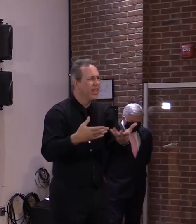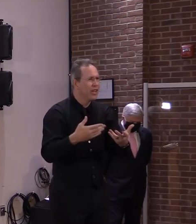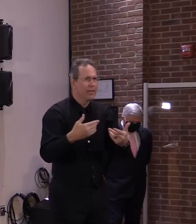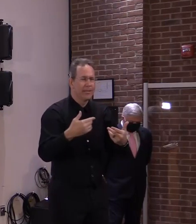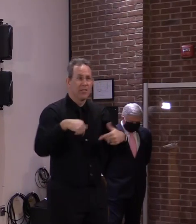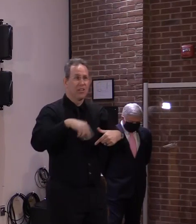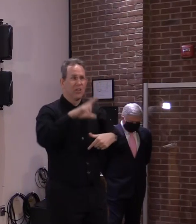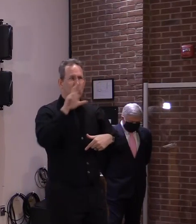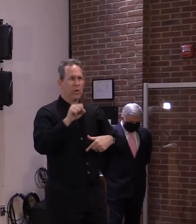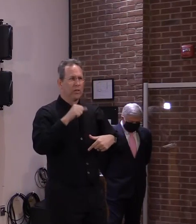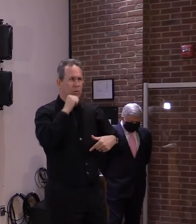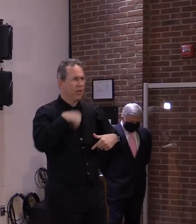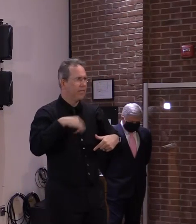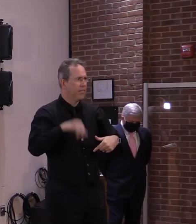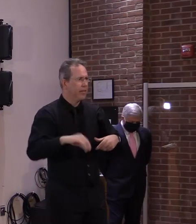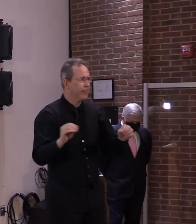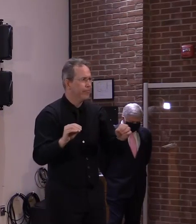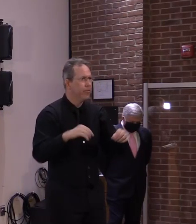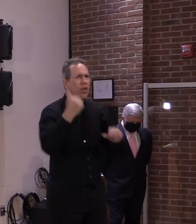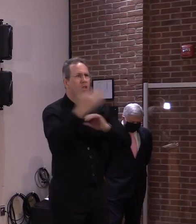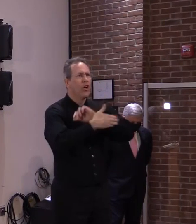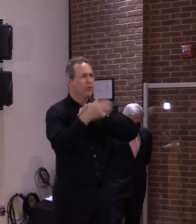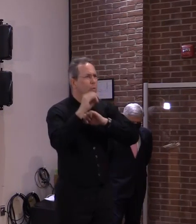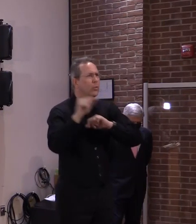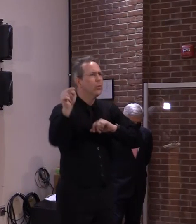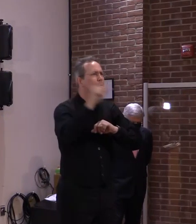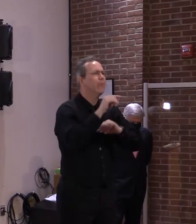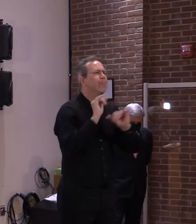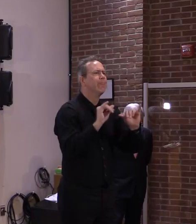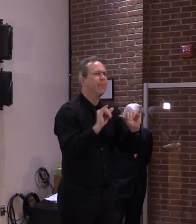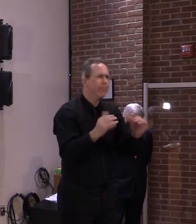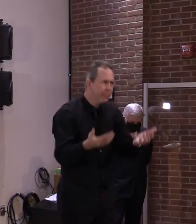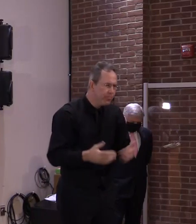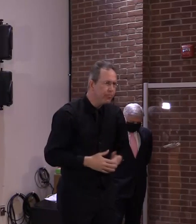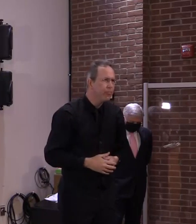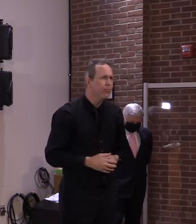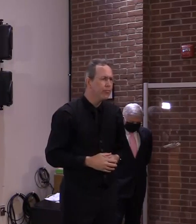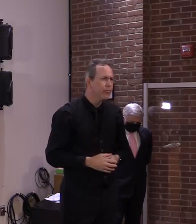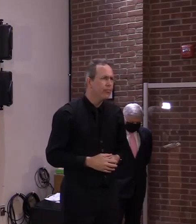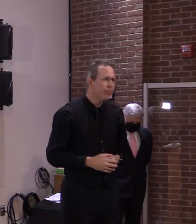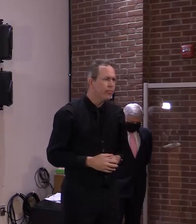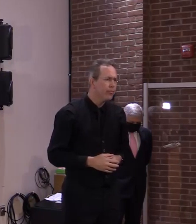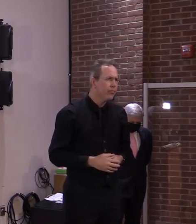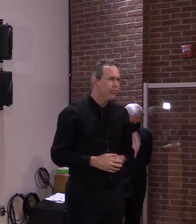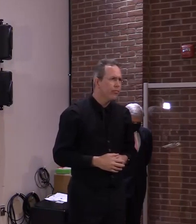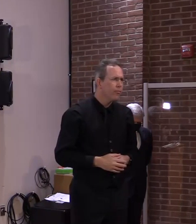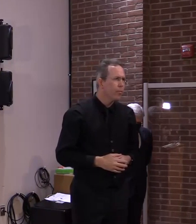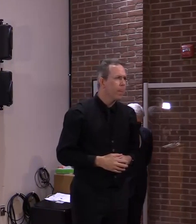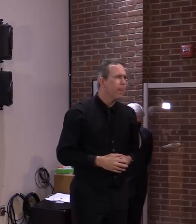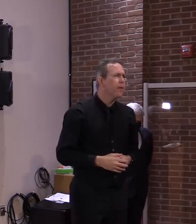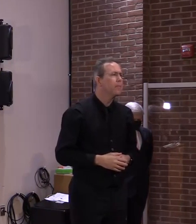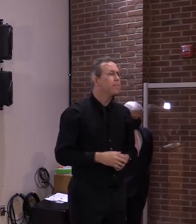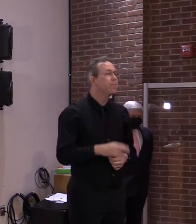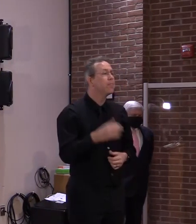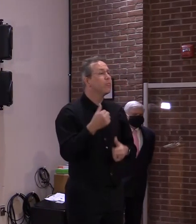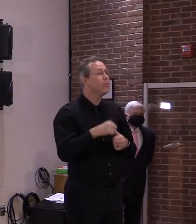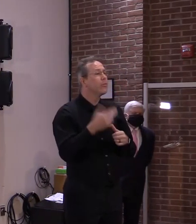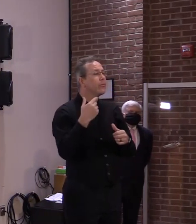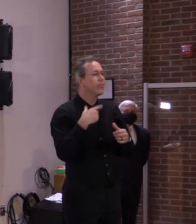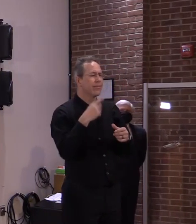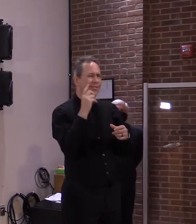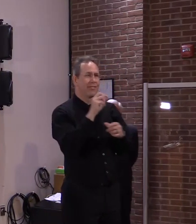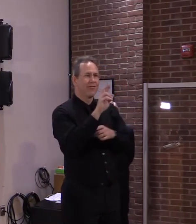strategy taken to the extreme that would be effective. We would hope that this race that I keep referring to of